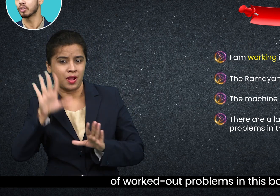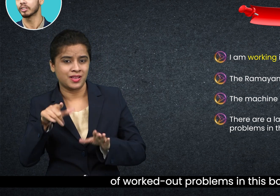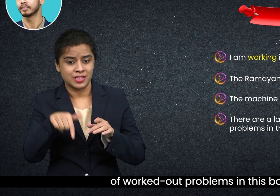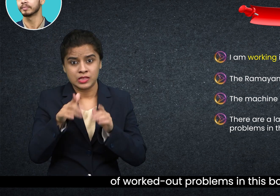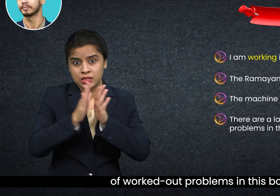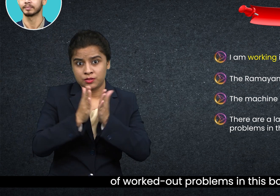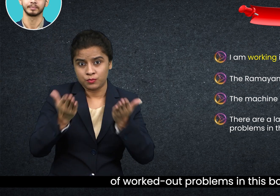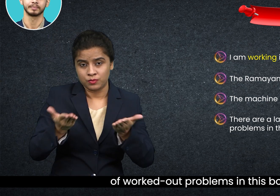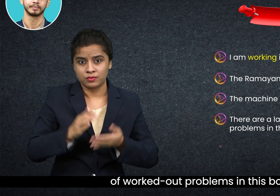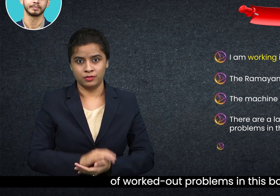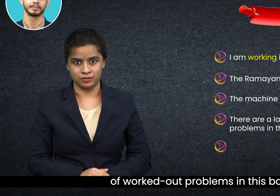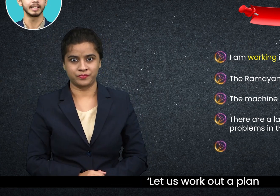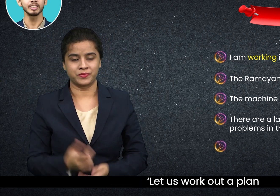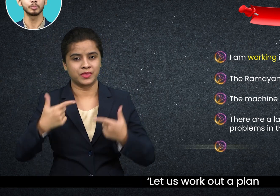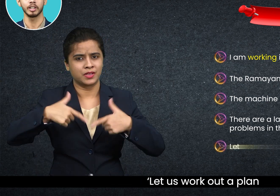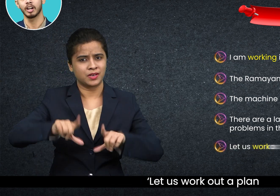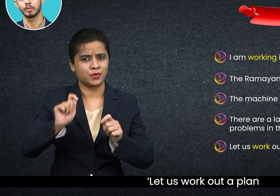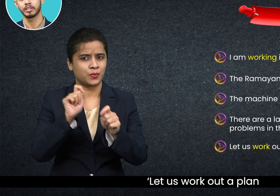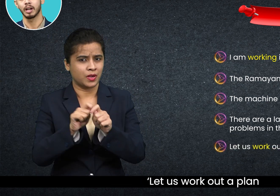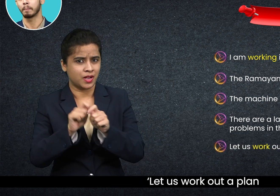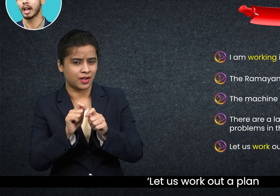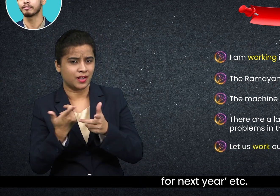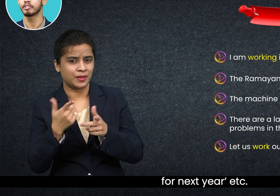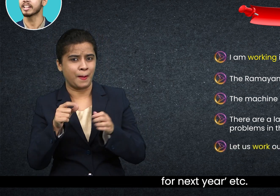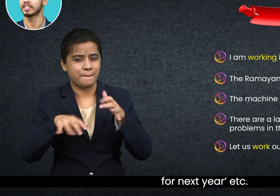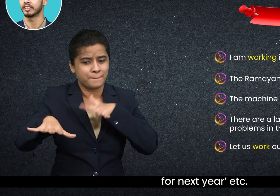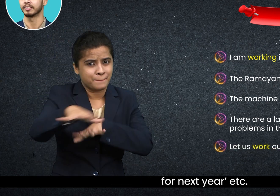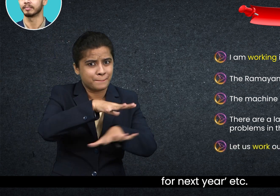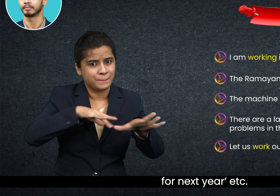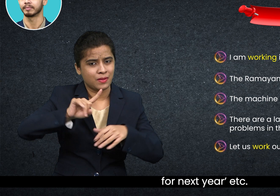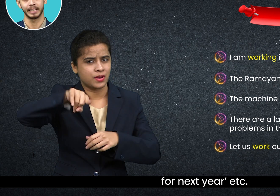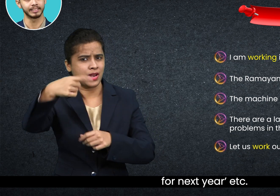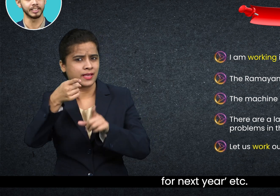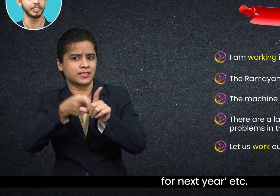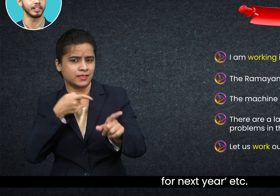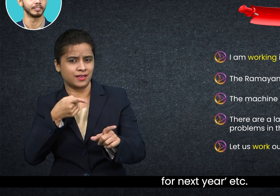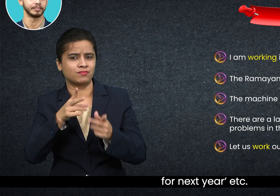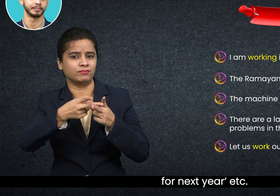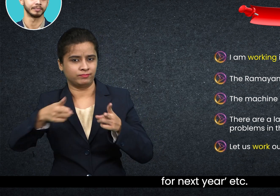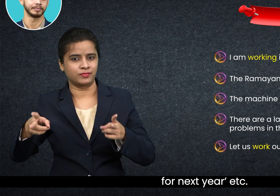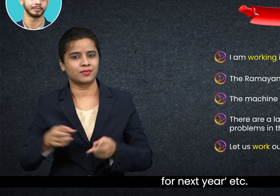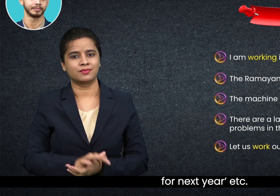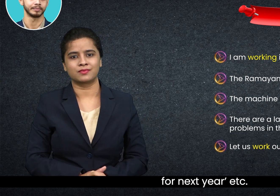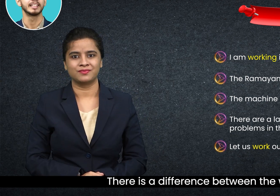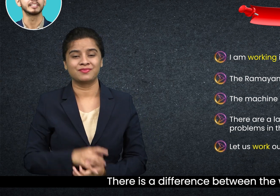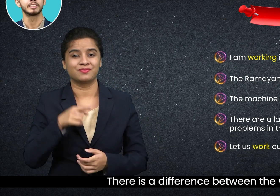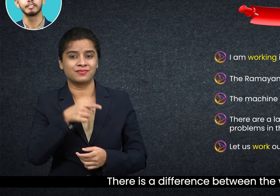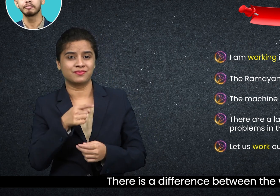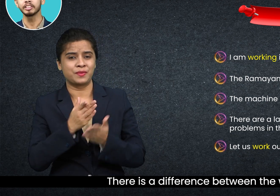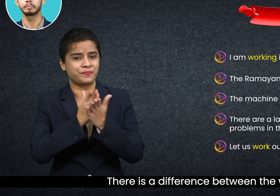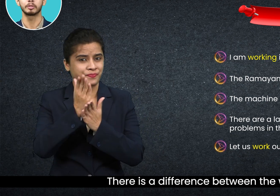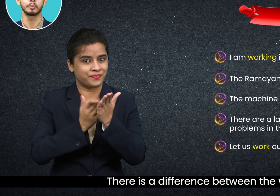this book. Let us work out a plan for next year, etc. There